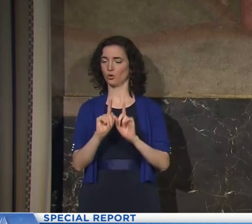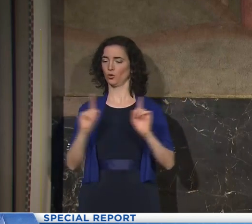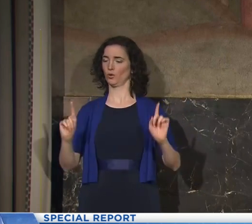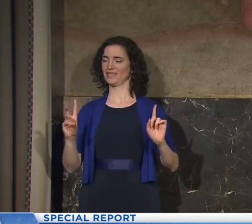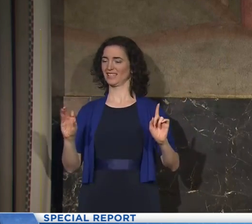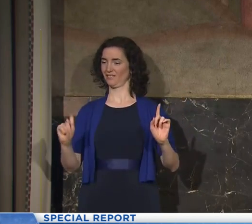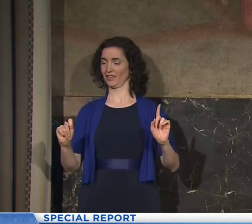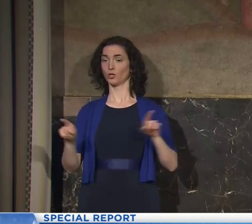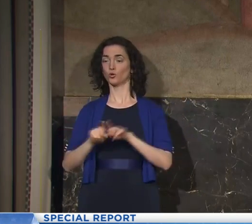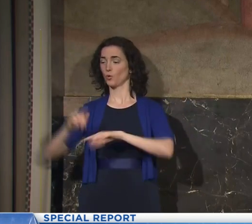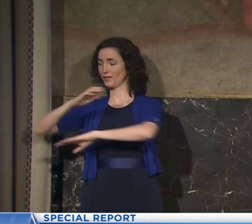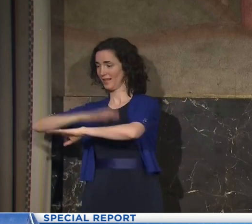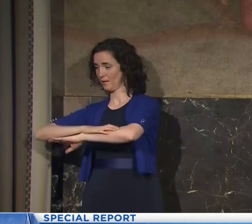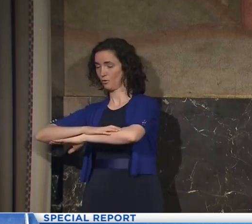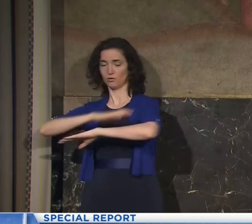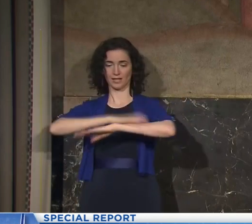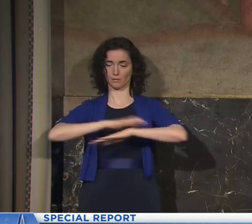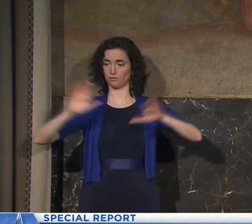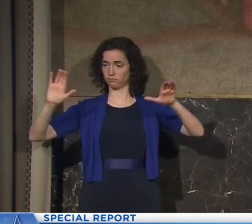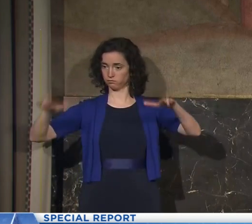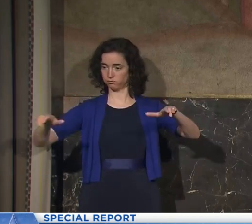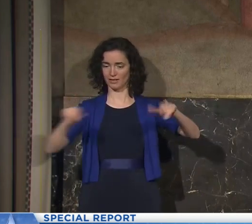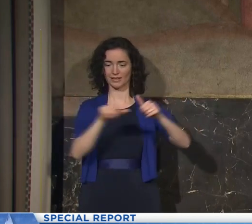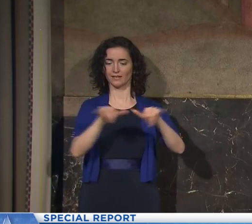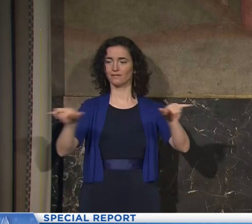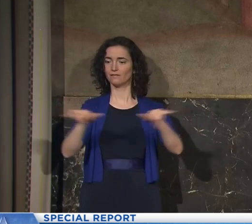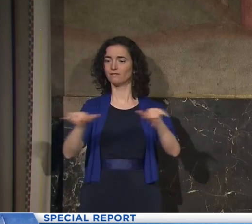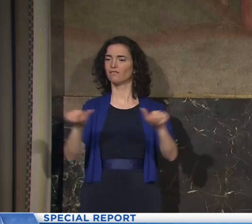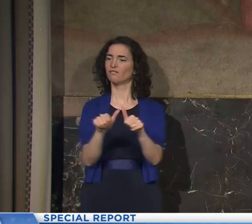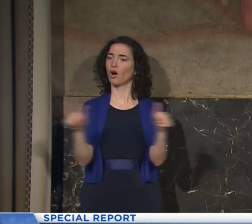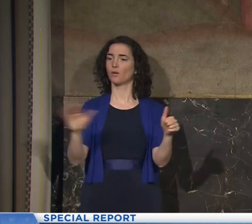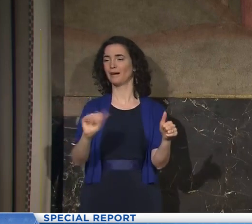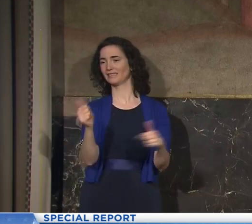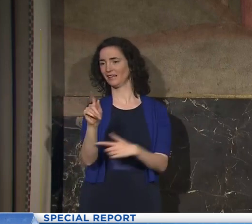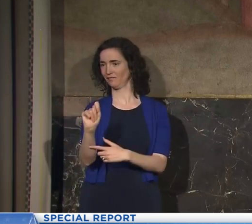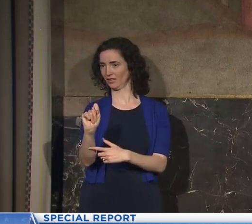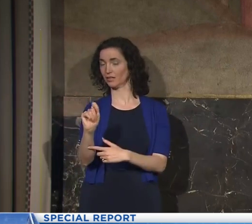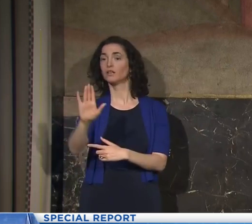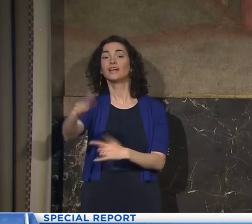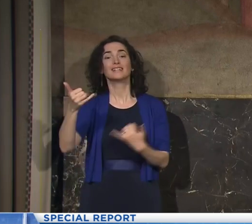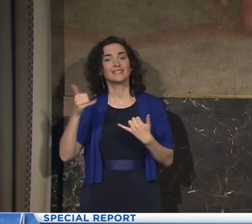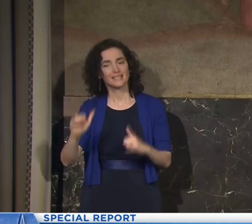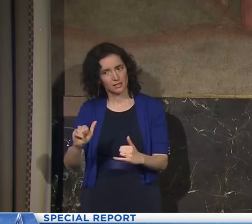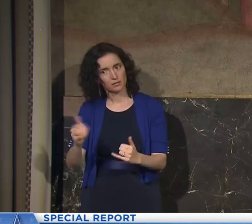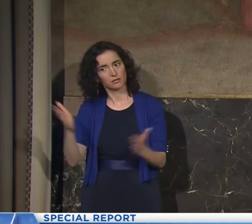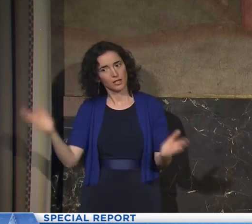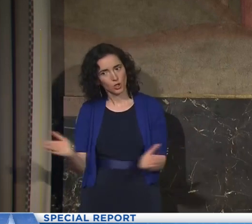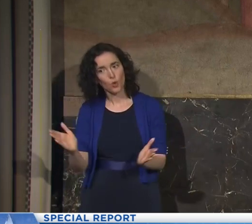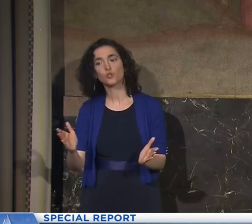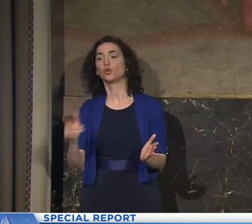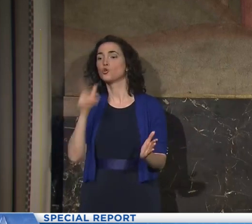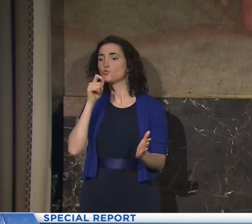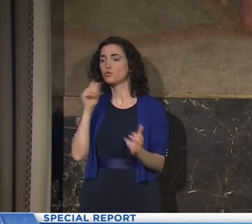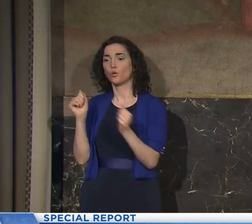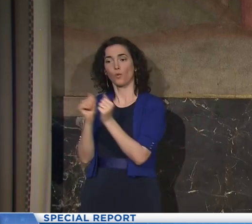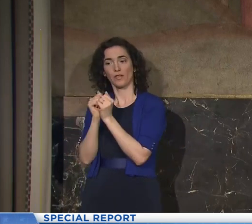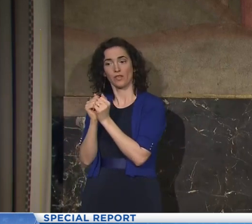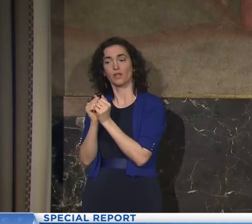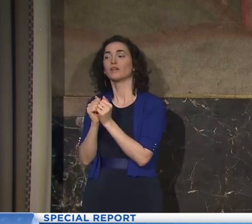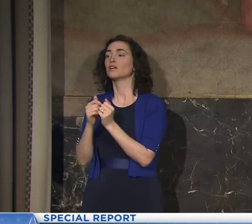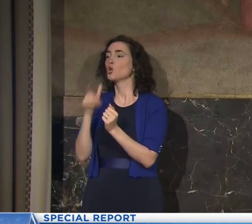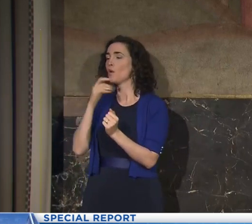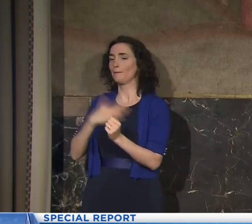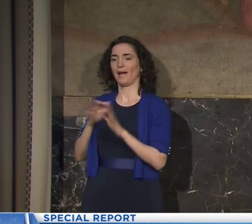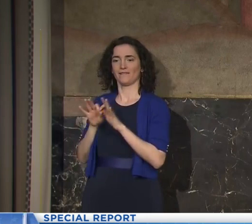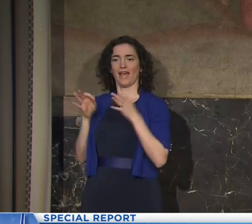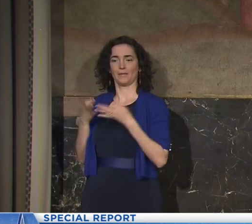to closely interact only with members of your household. And so if you were going out to eat